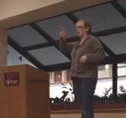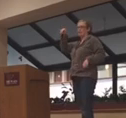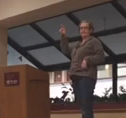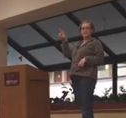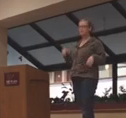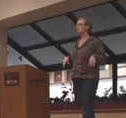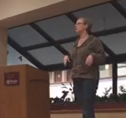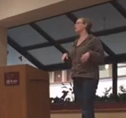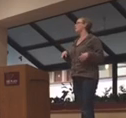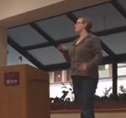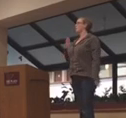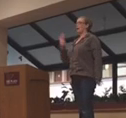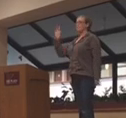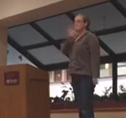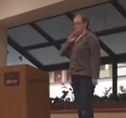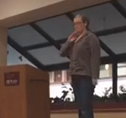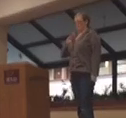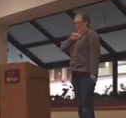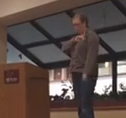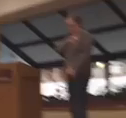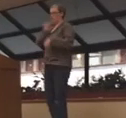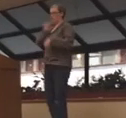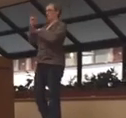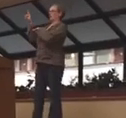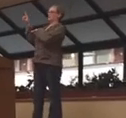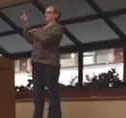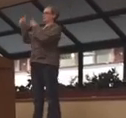Again, I have no experience of what happens